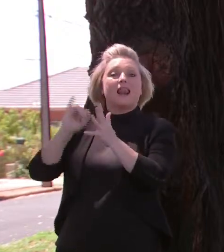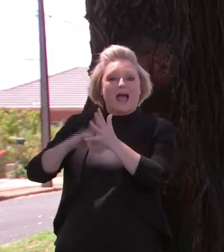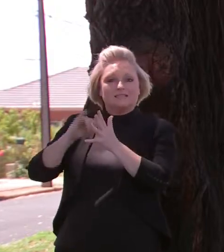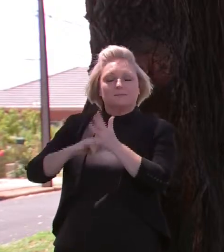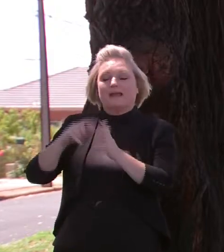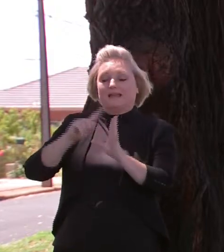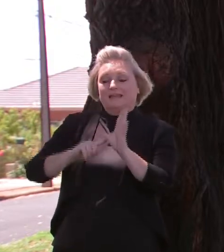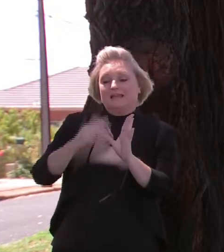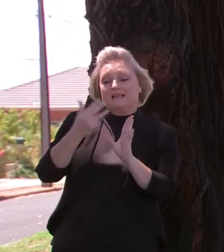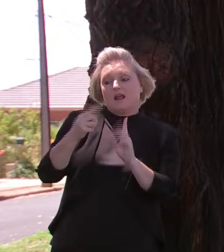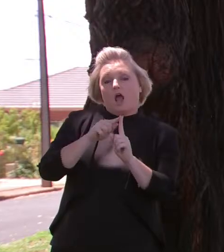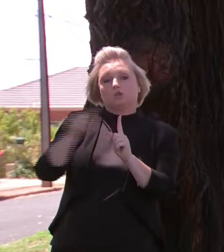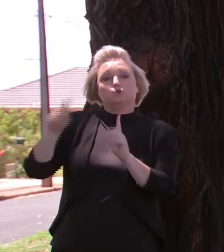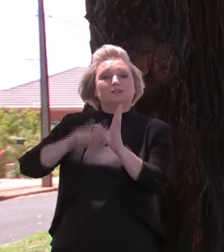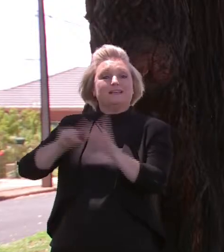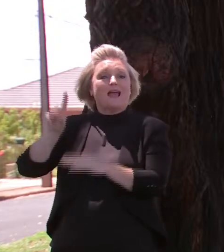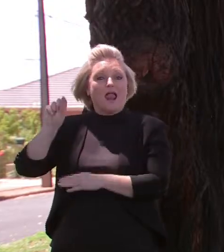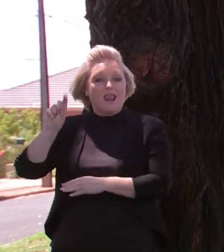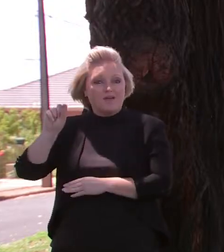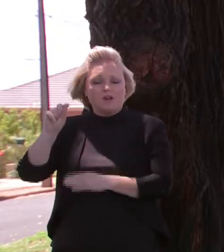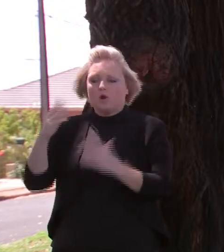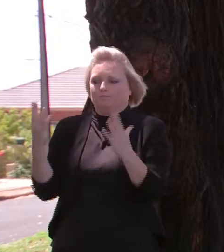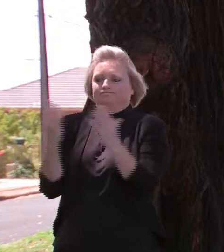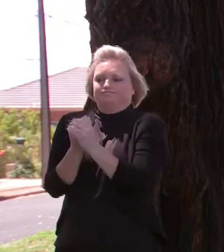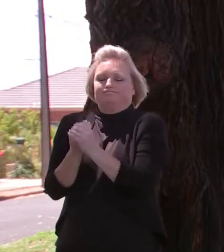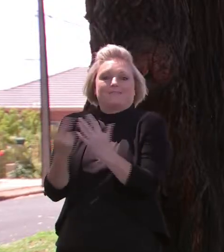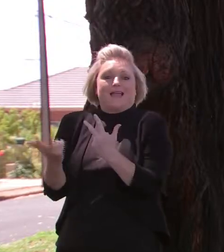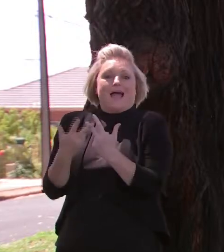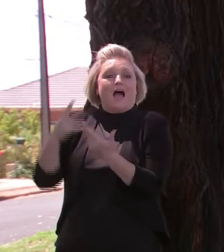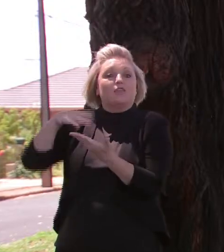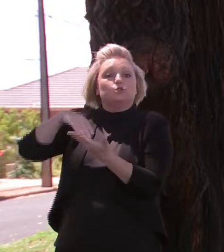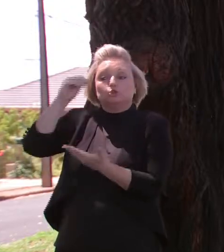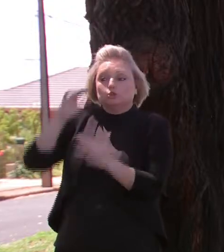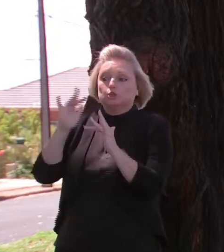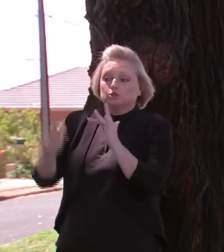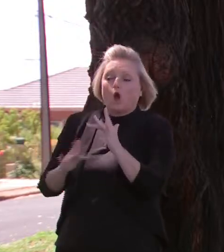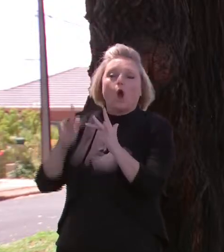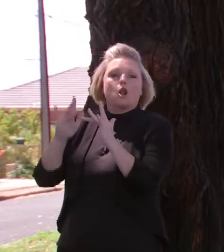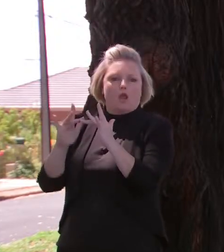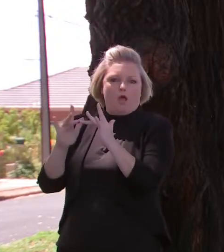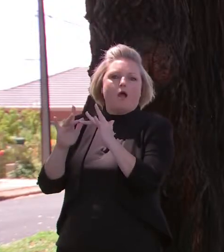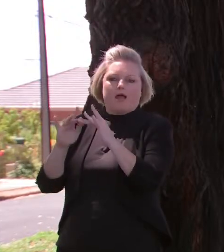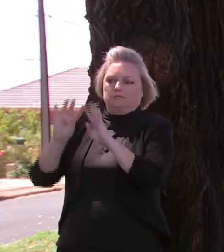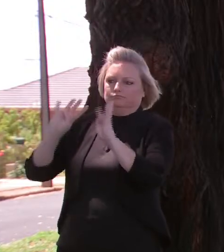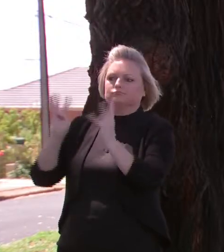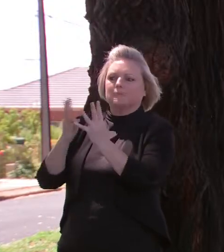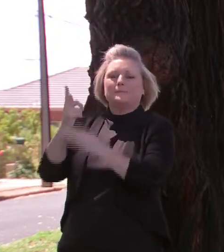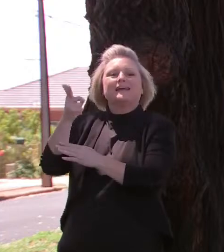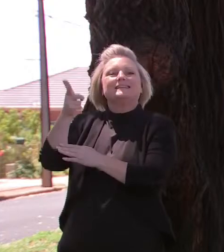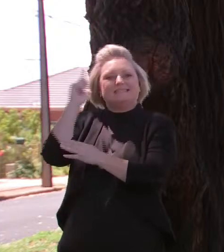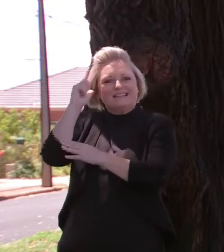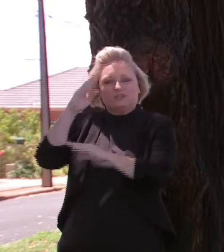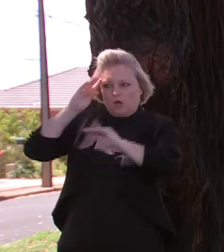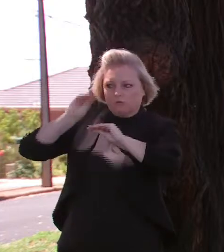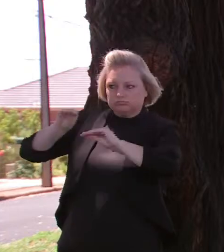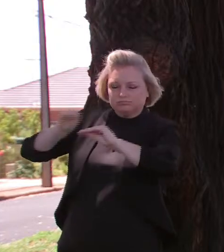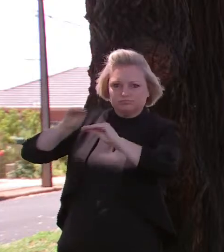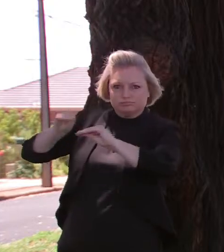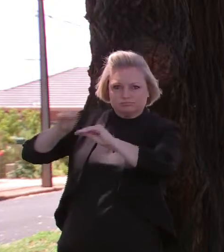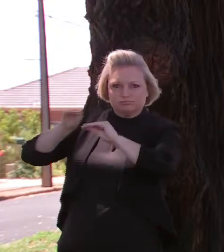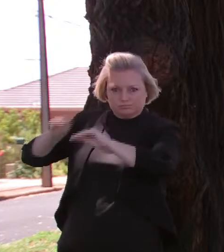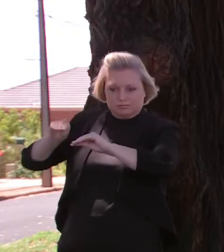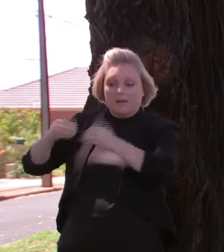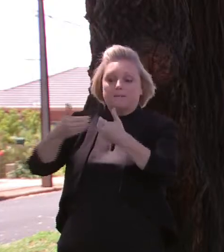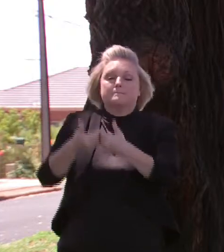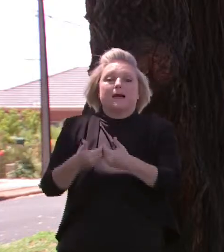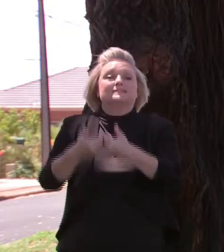be learning their online program with their classes, they'll be doing their classes that their classroom teacher is preparing. But we do